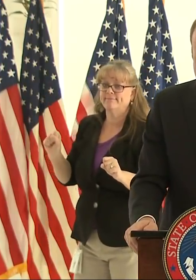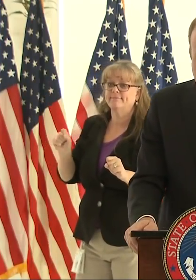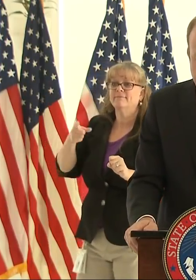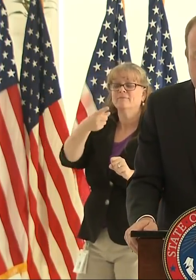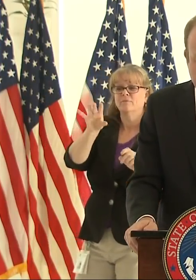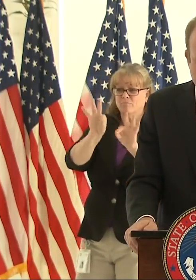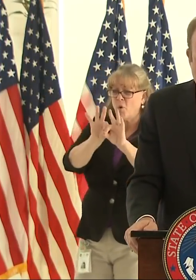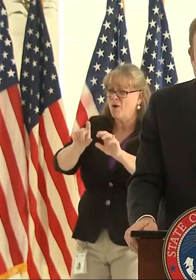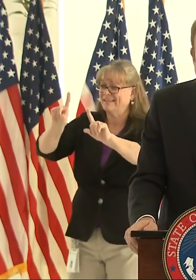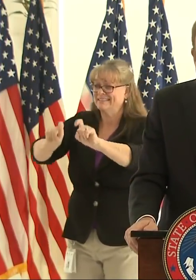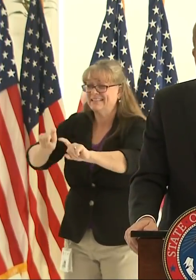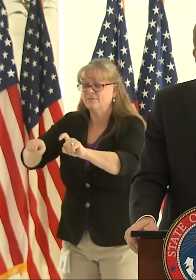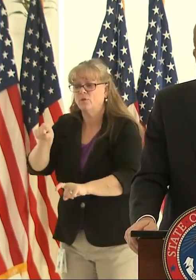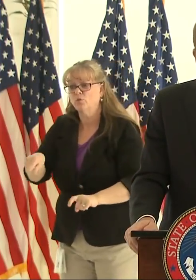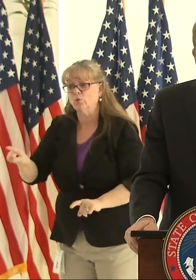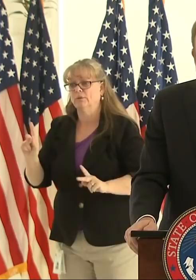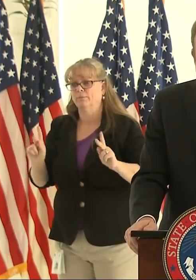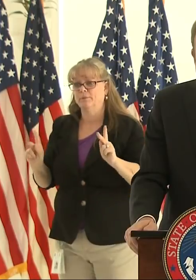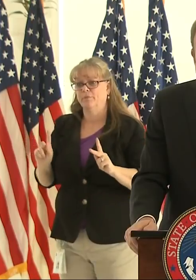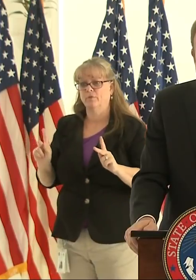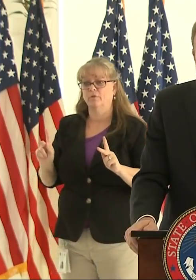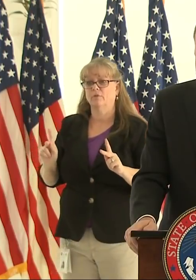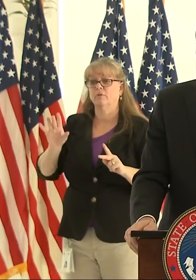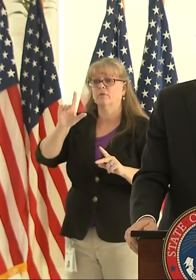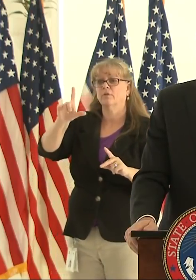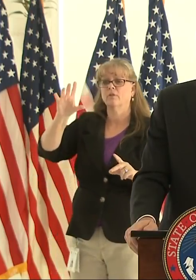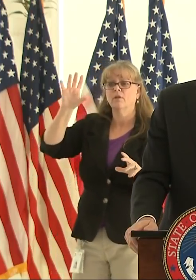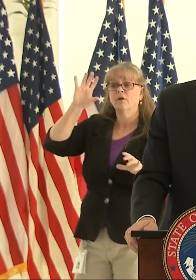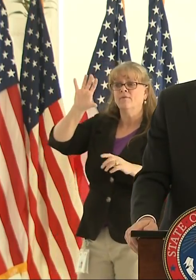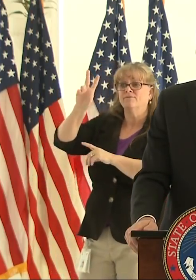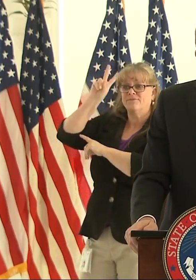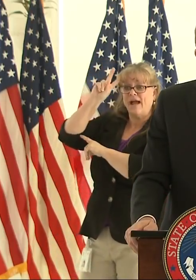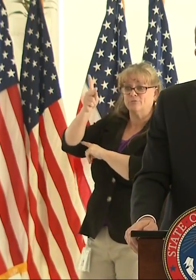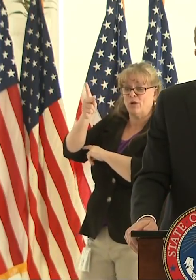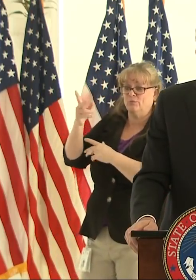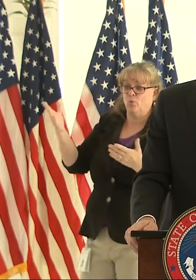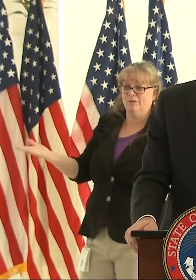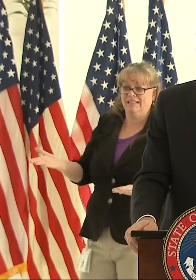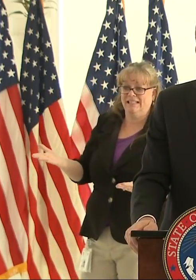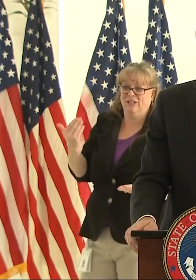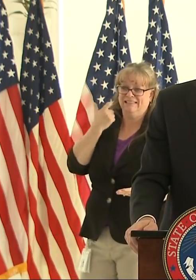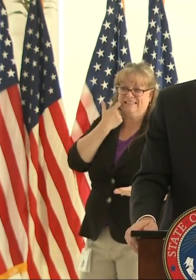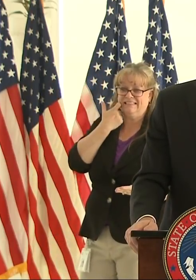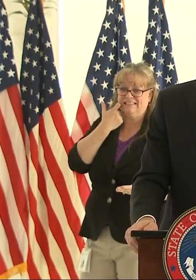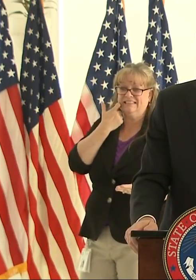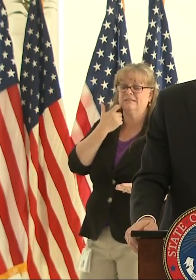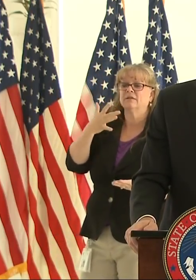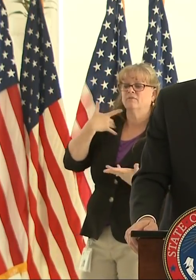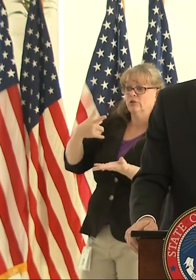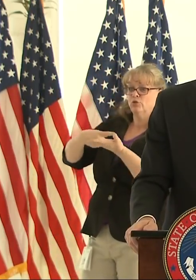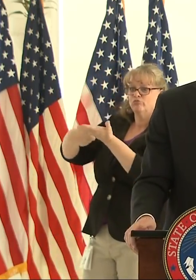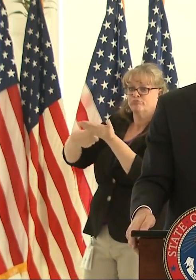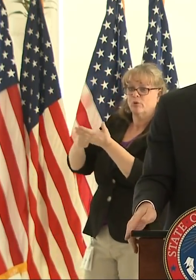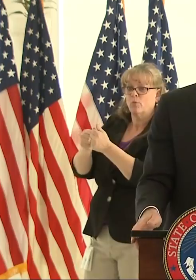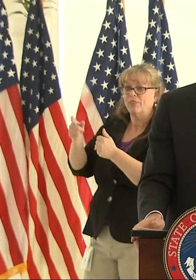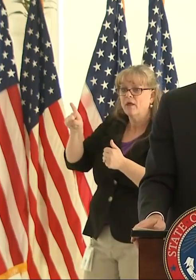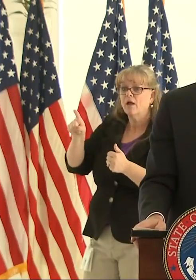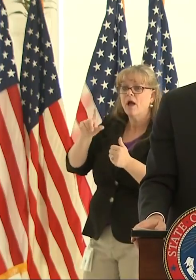President when I met him in Colorado Springs the other day, we need to receive the additional testing resources to be able to support the work of Weld County